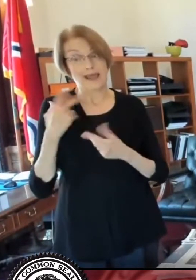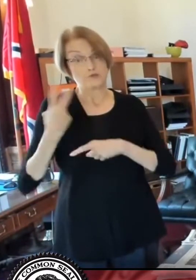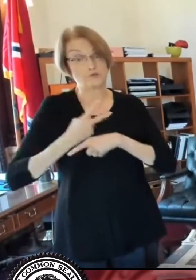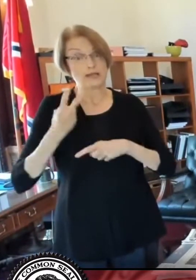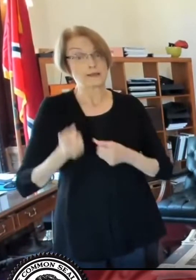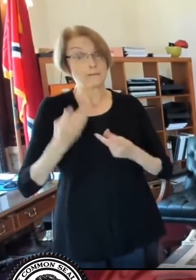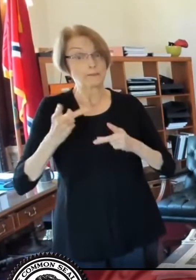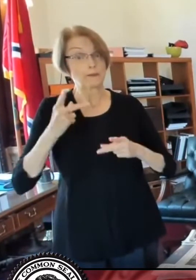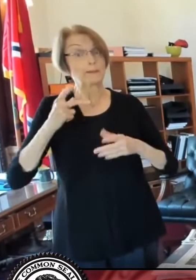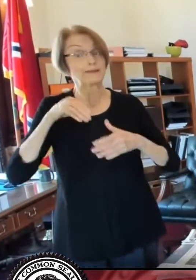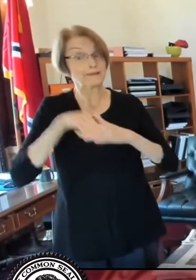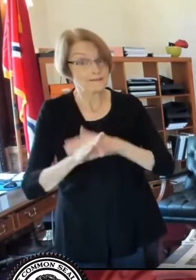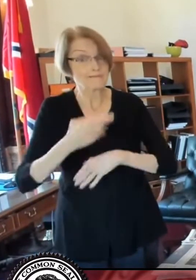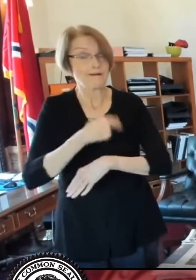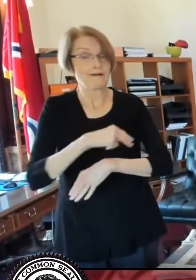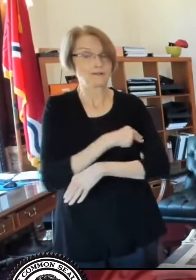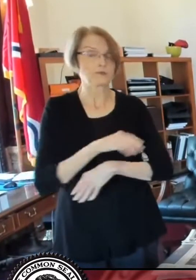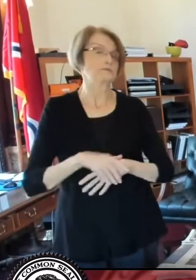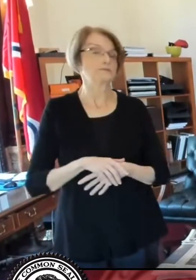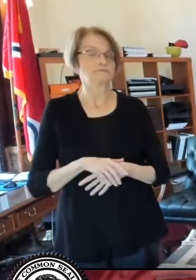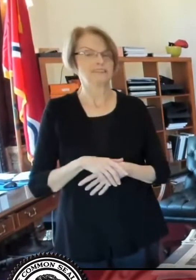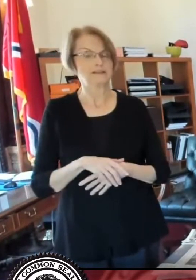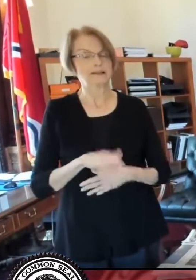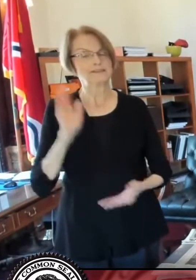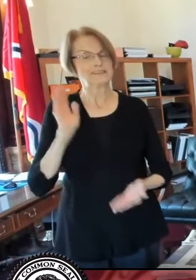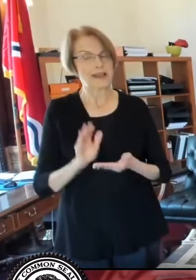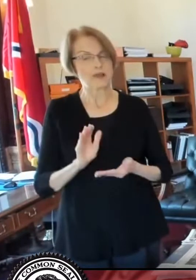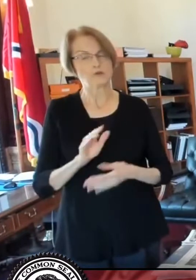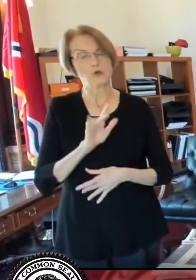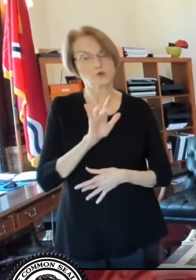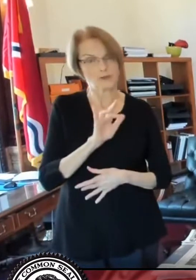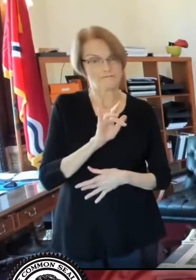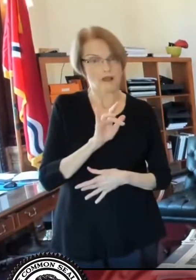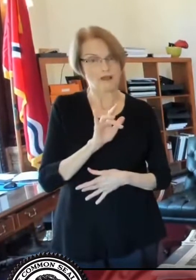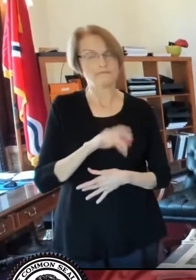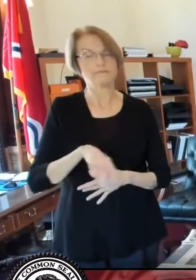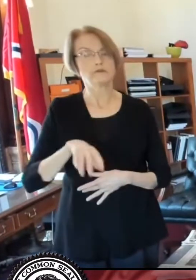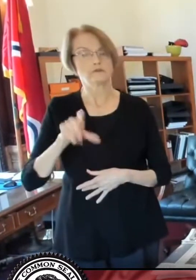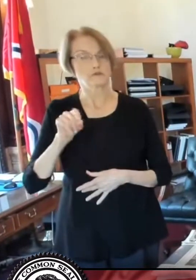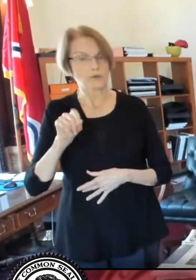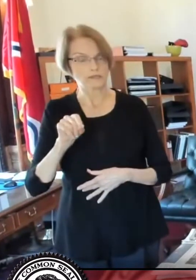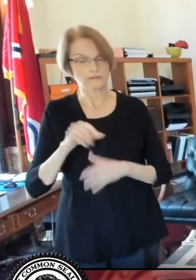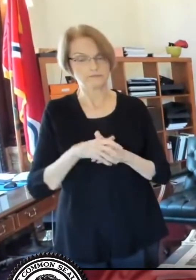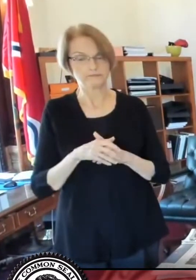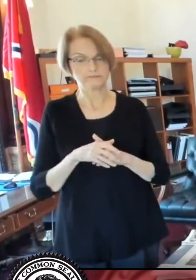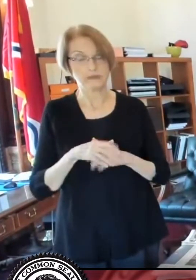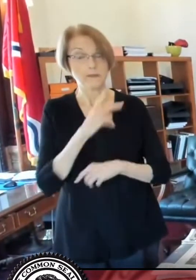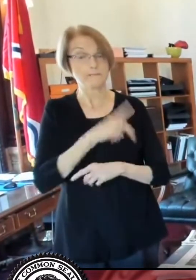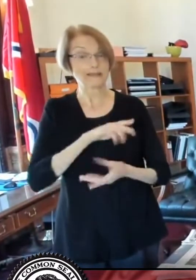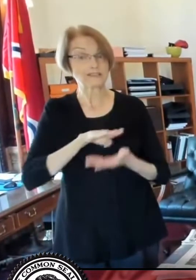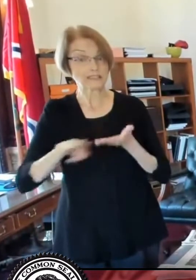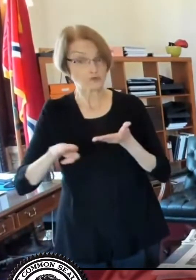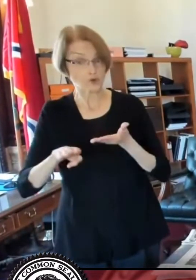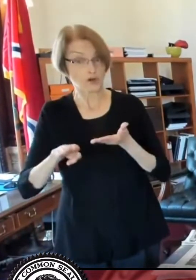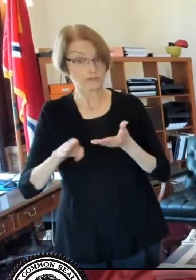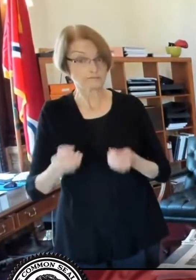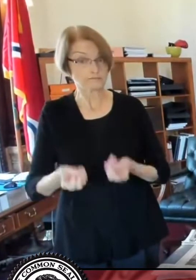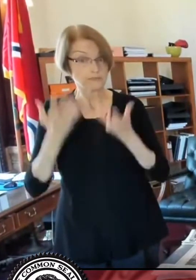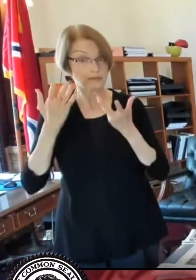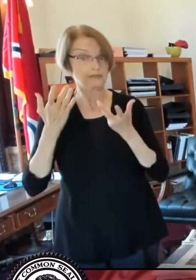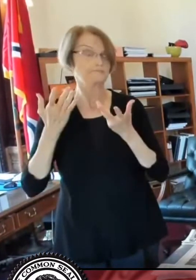is down a bit, 25 and 20, and patients discharged was 32.